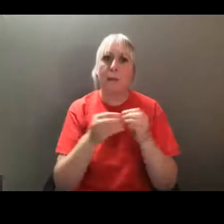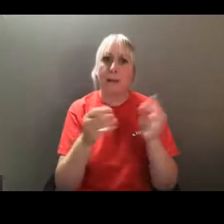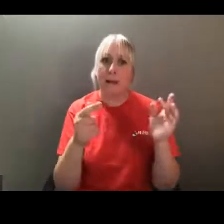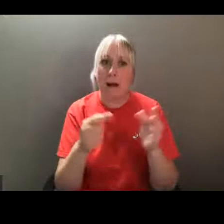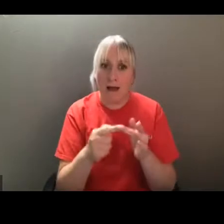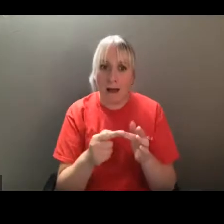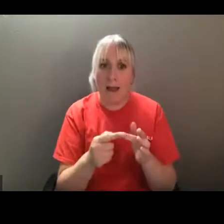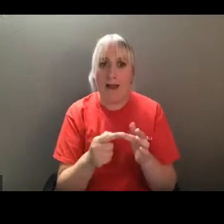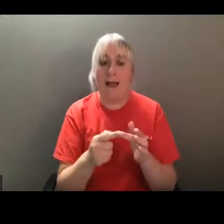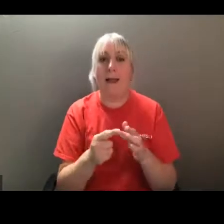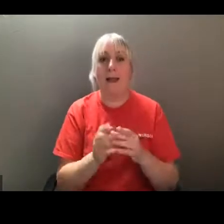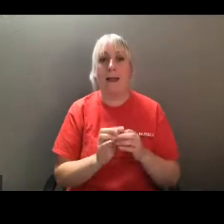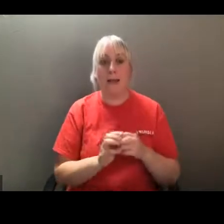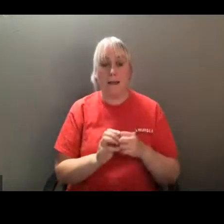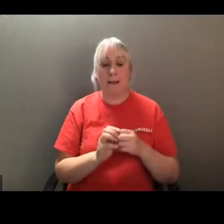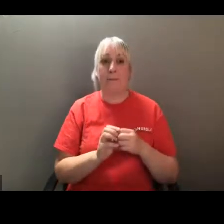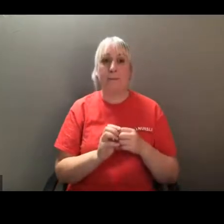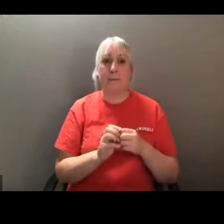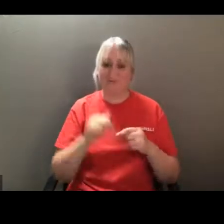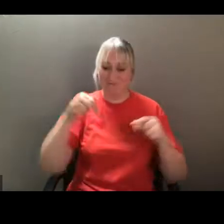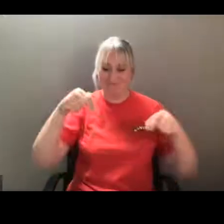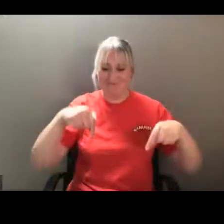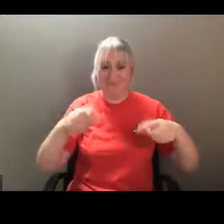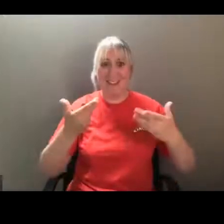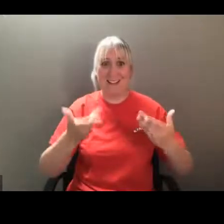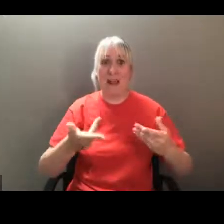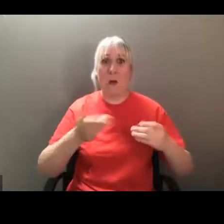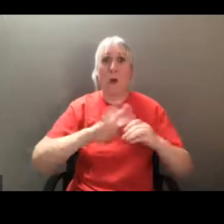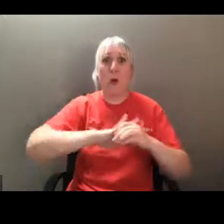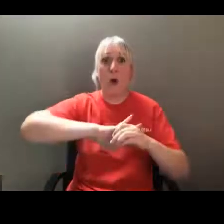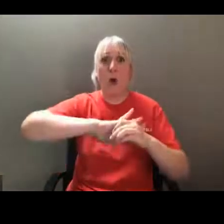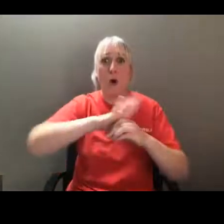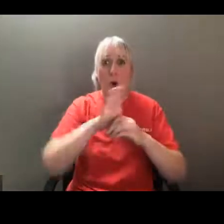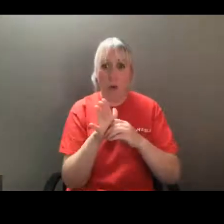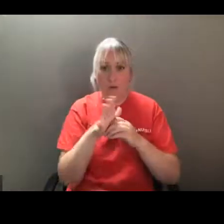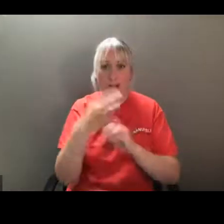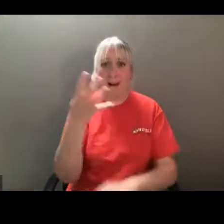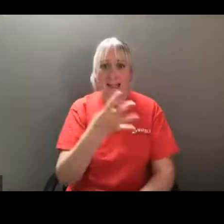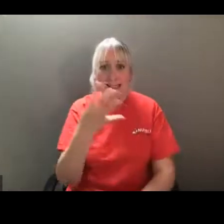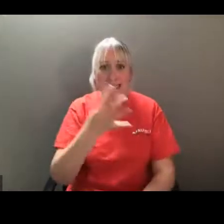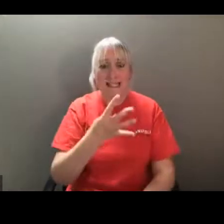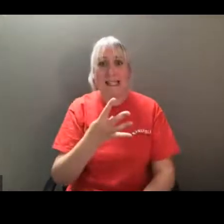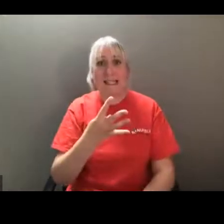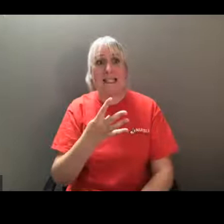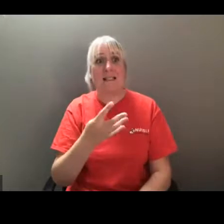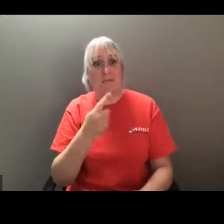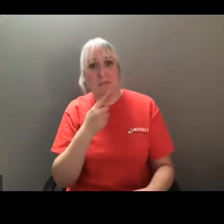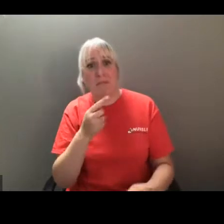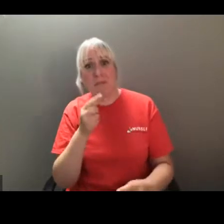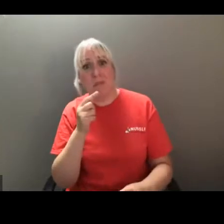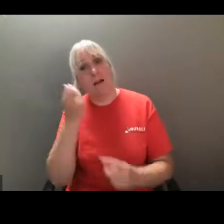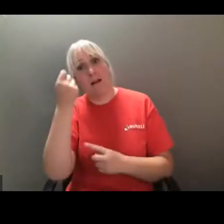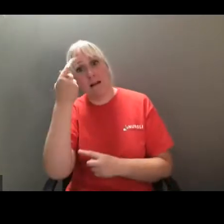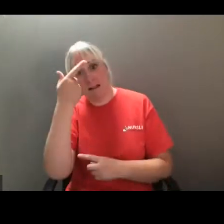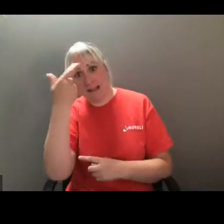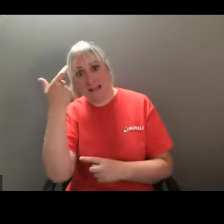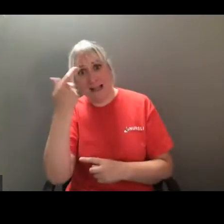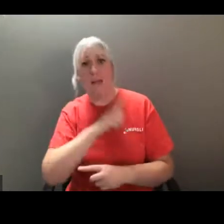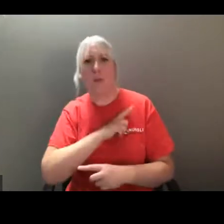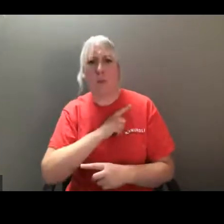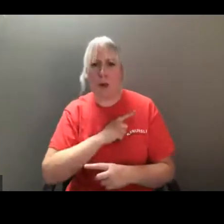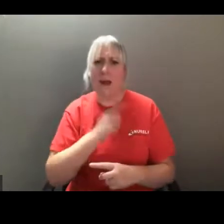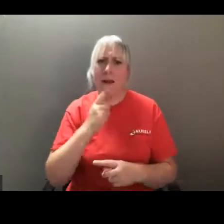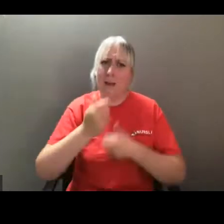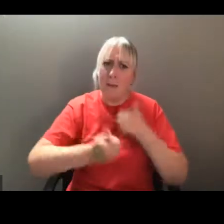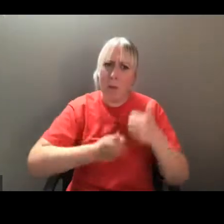Certainly in the case of COVID-19, but I would prefer it if they were considered separate